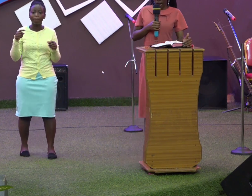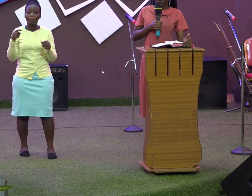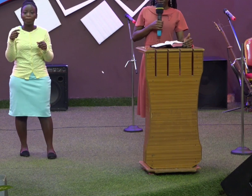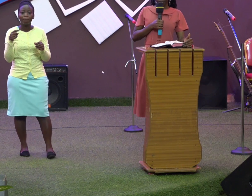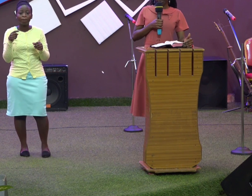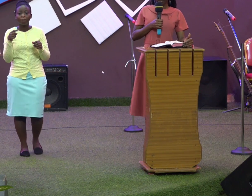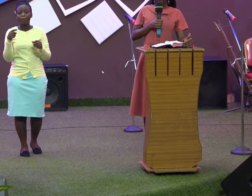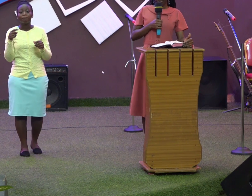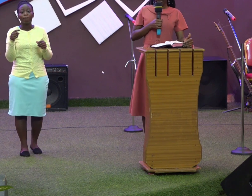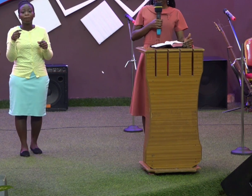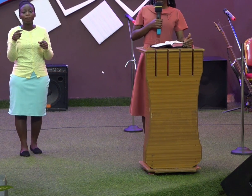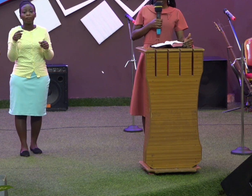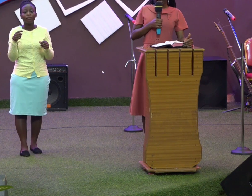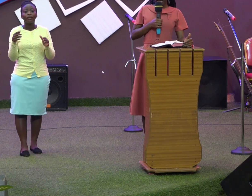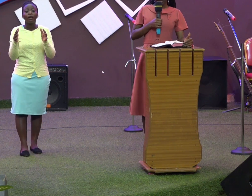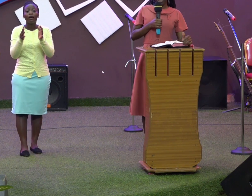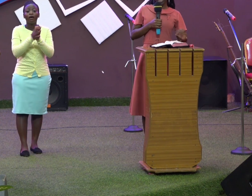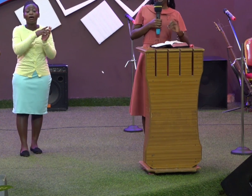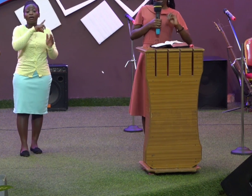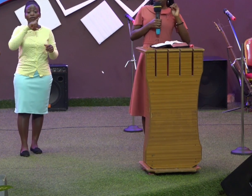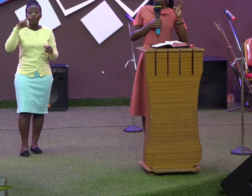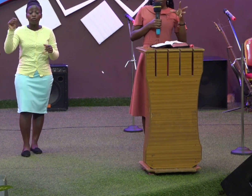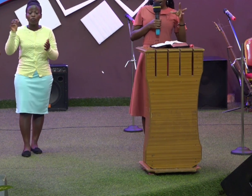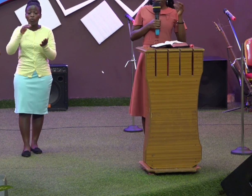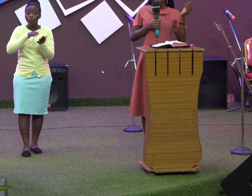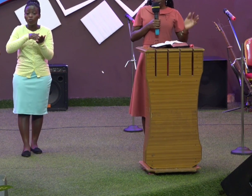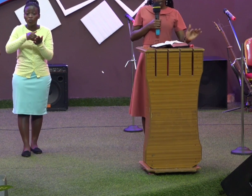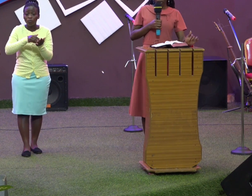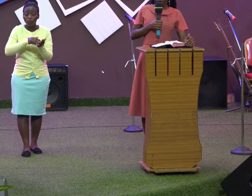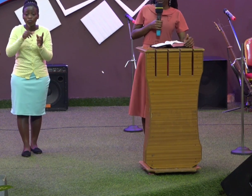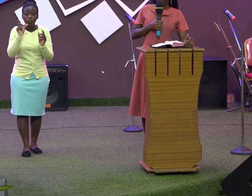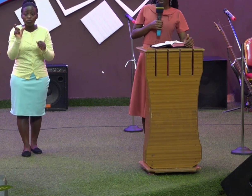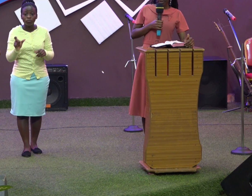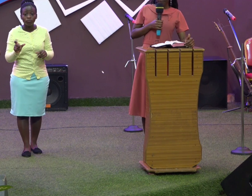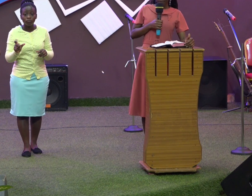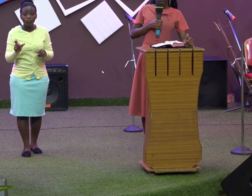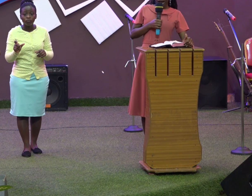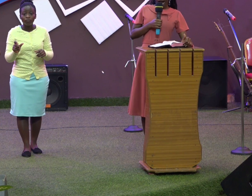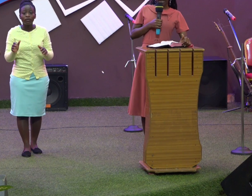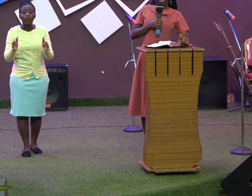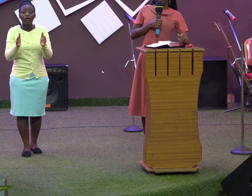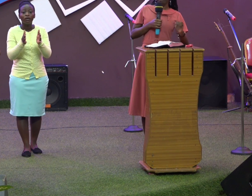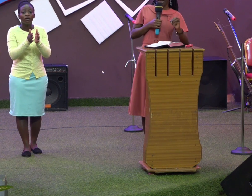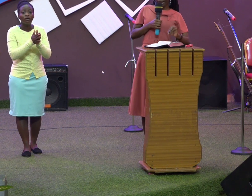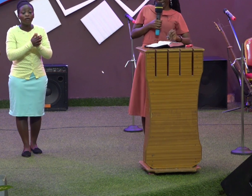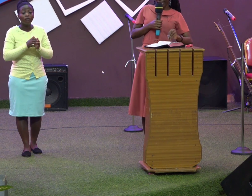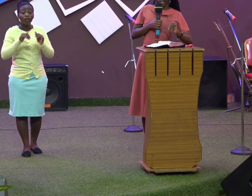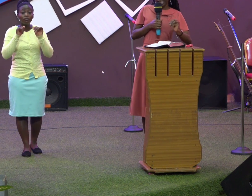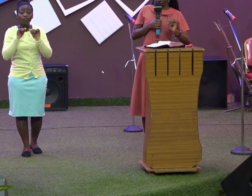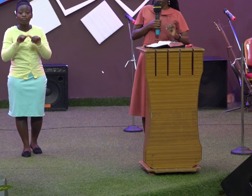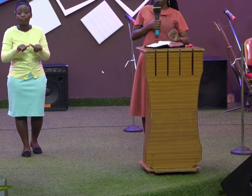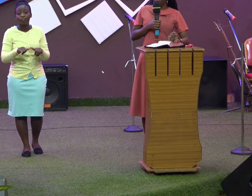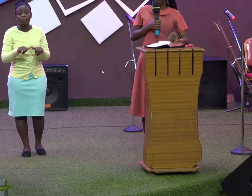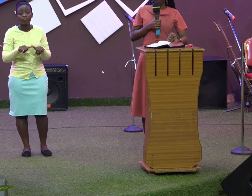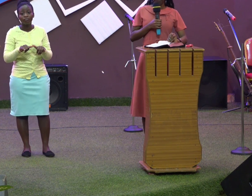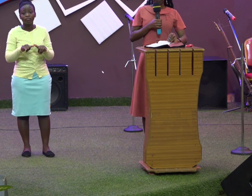one who is coming. And then they go to the home of a weak person. And then they make it